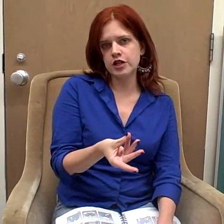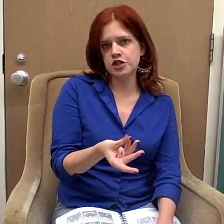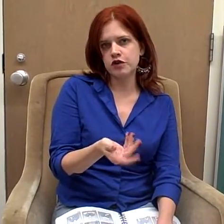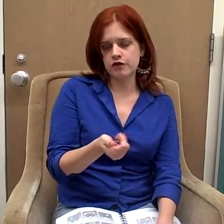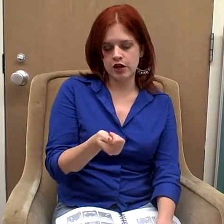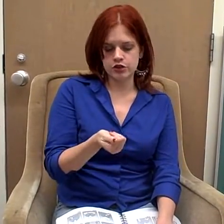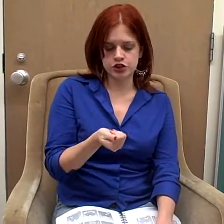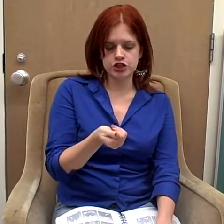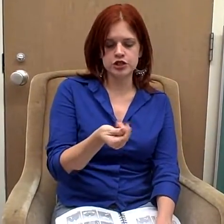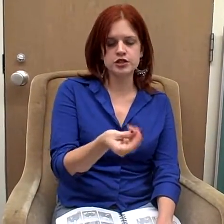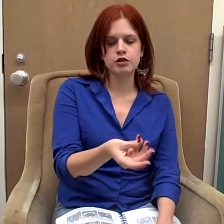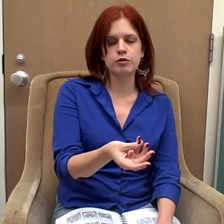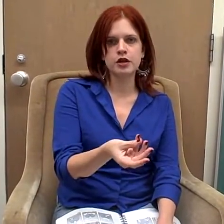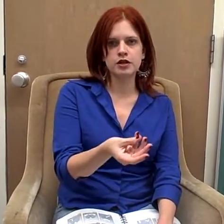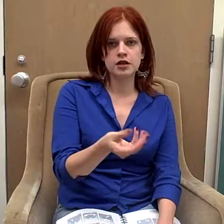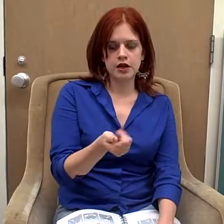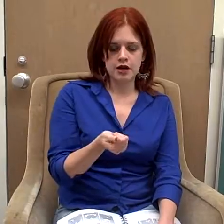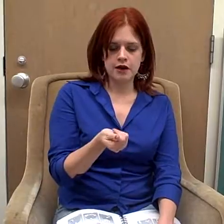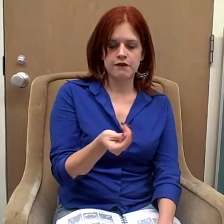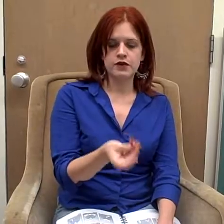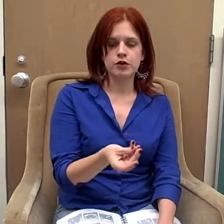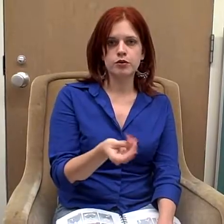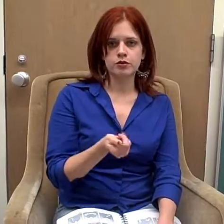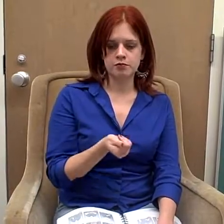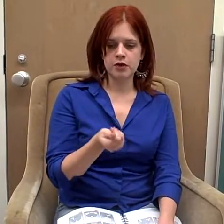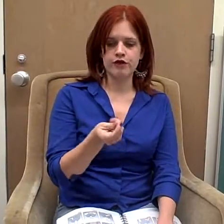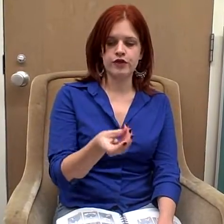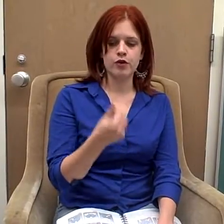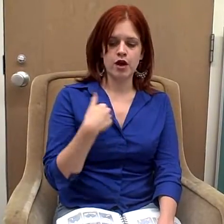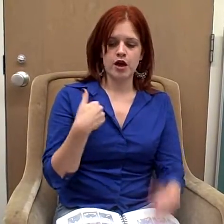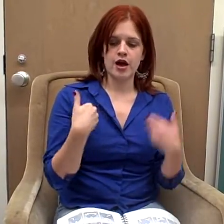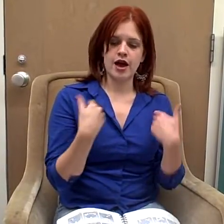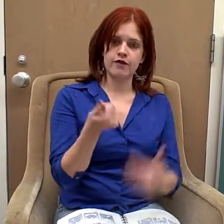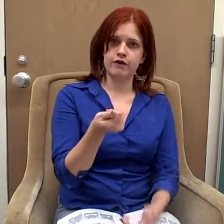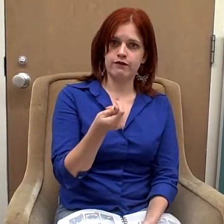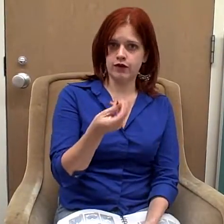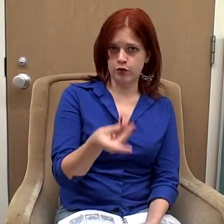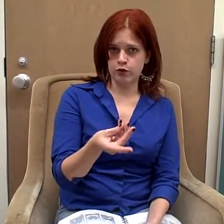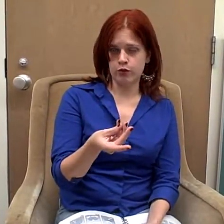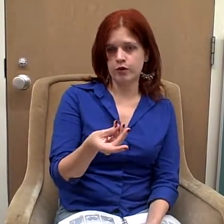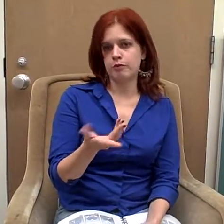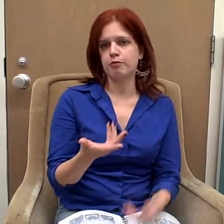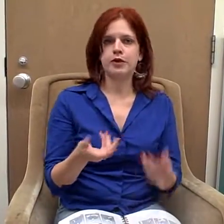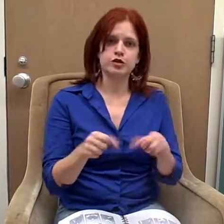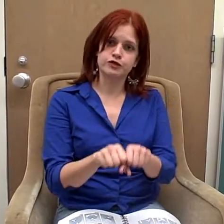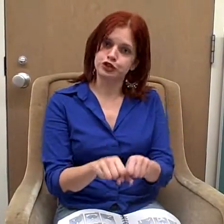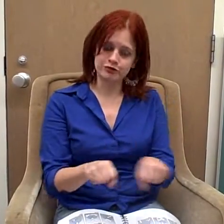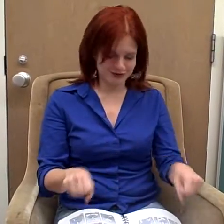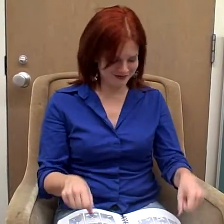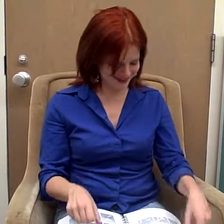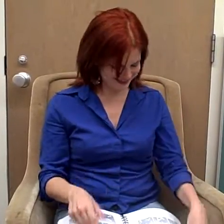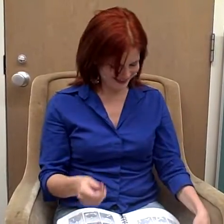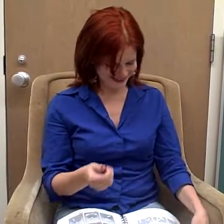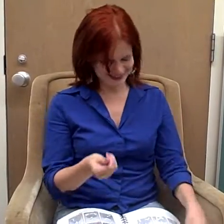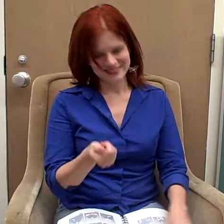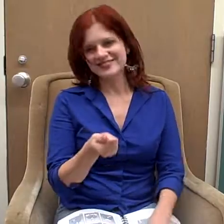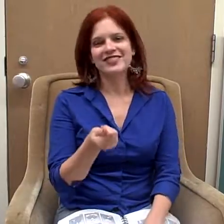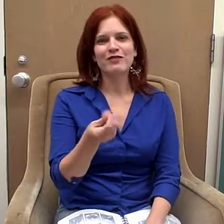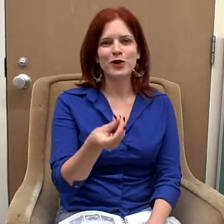of your fingers just a little bit. A few. A few. I have a few pairs of shoes. Few.